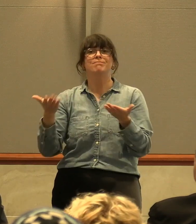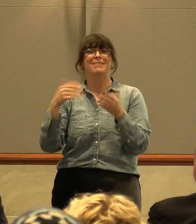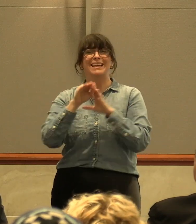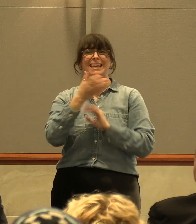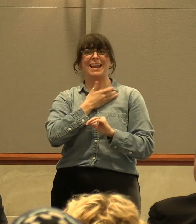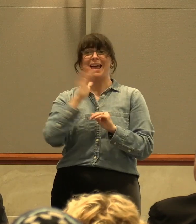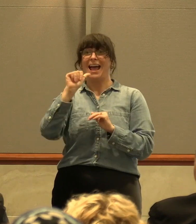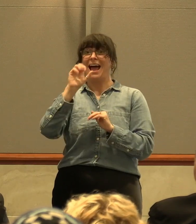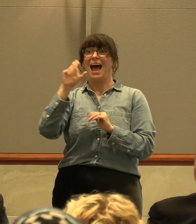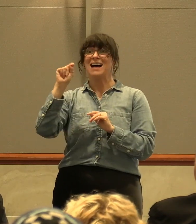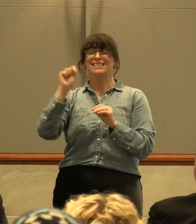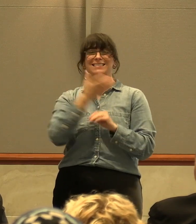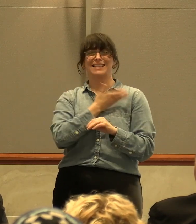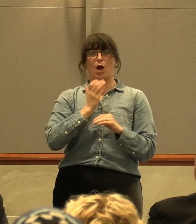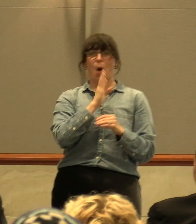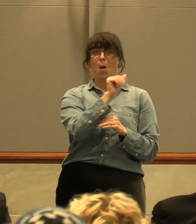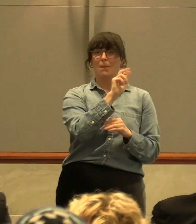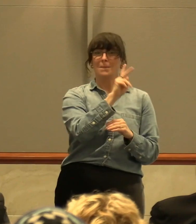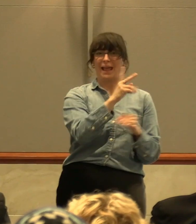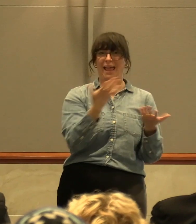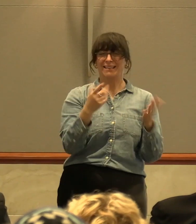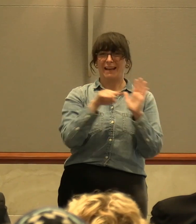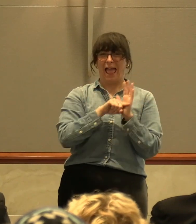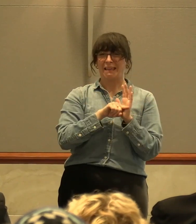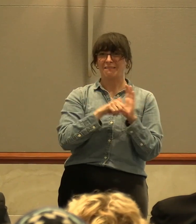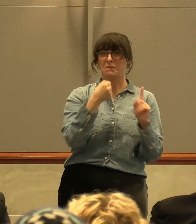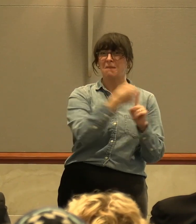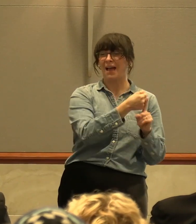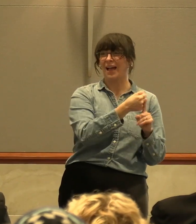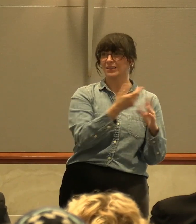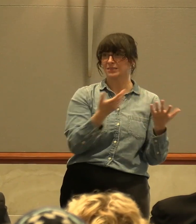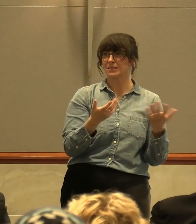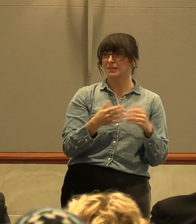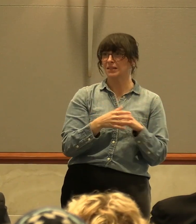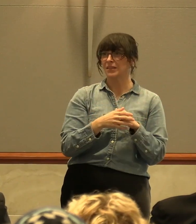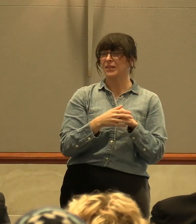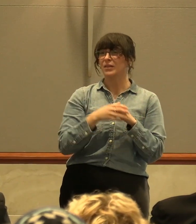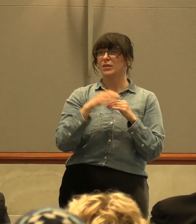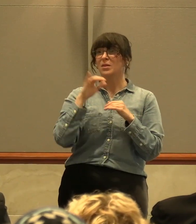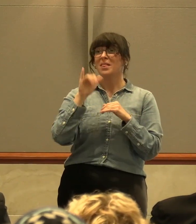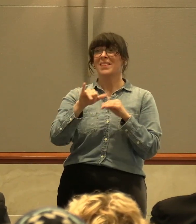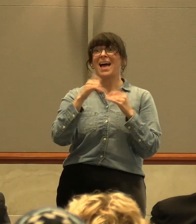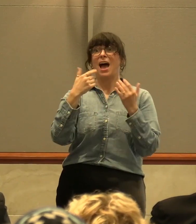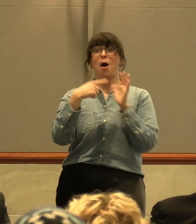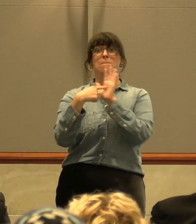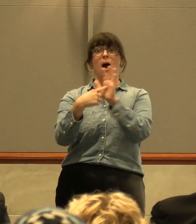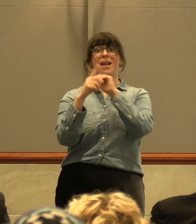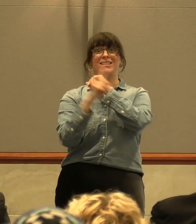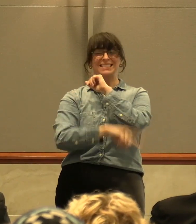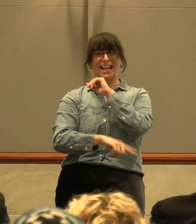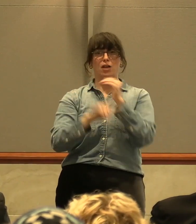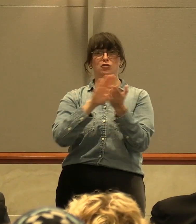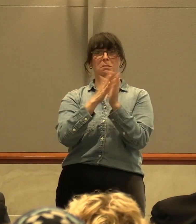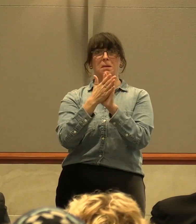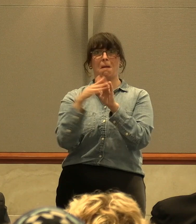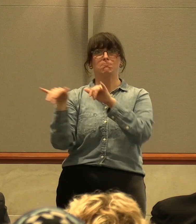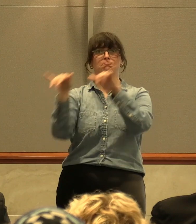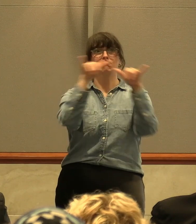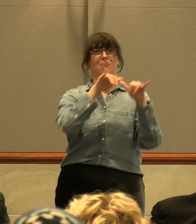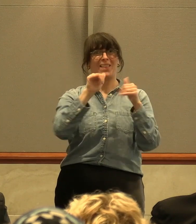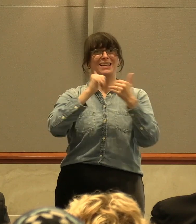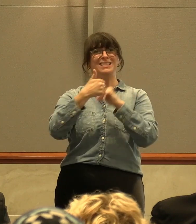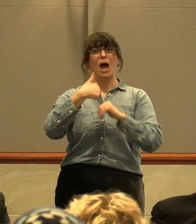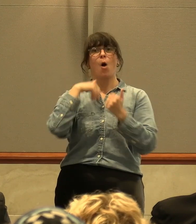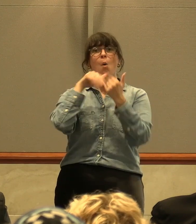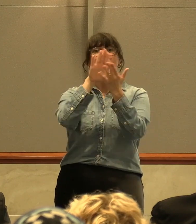banks. And it's become the model sanction globally to deal with violators of